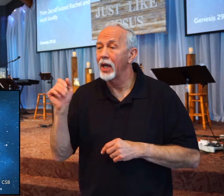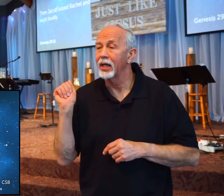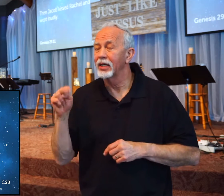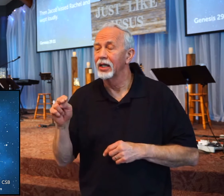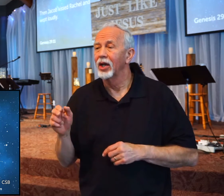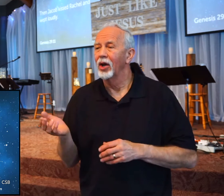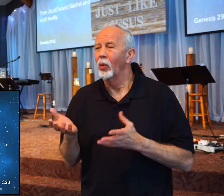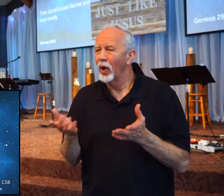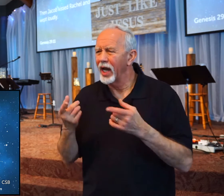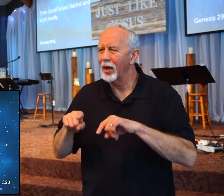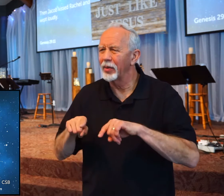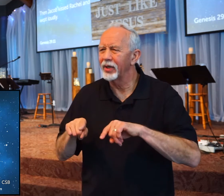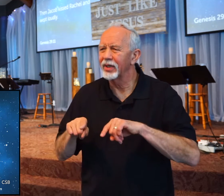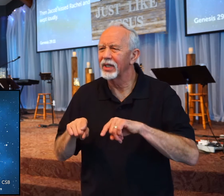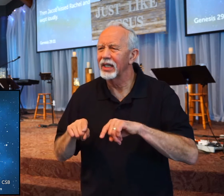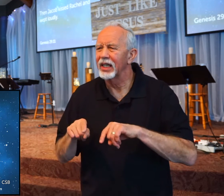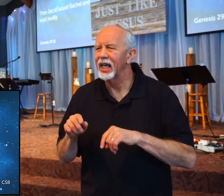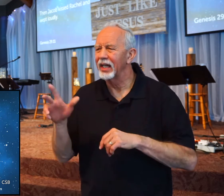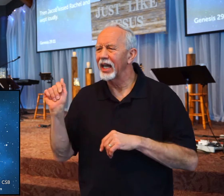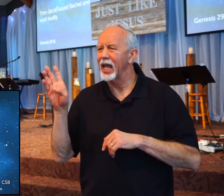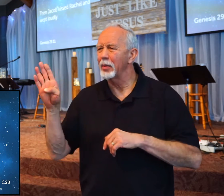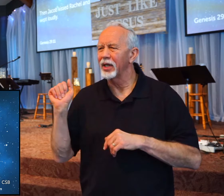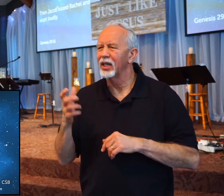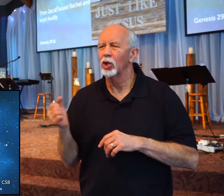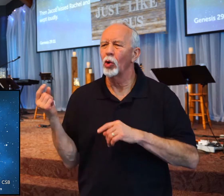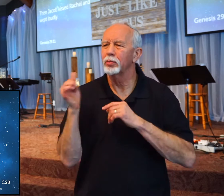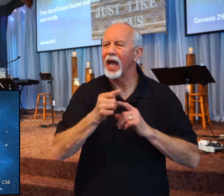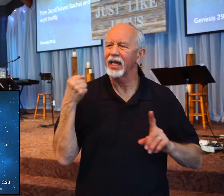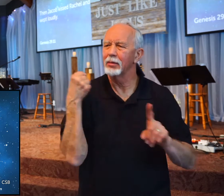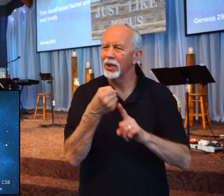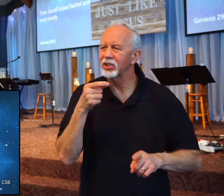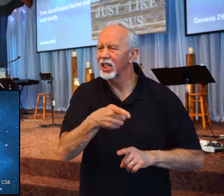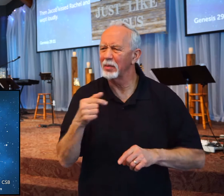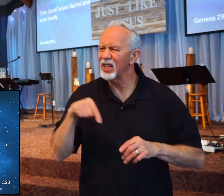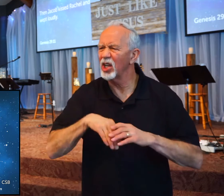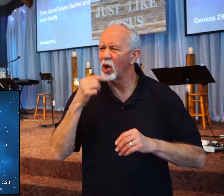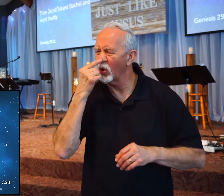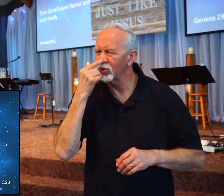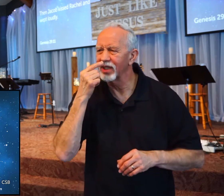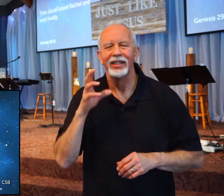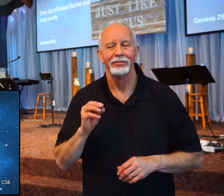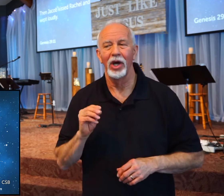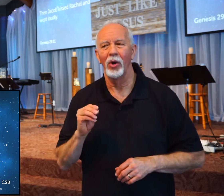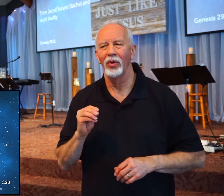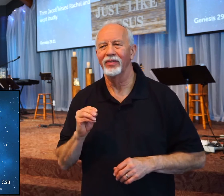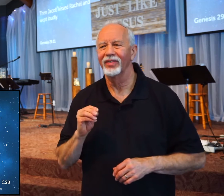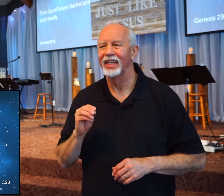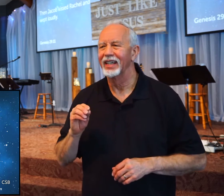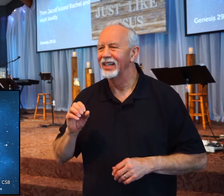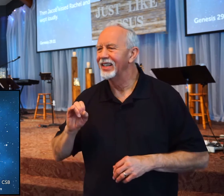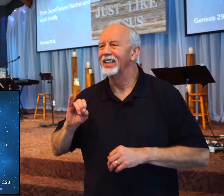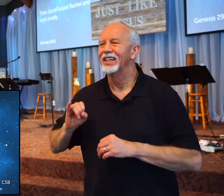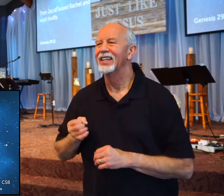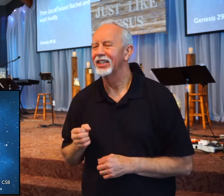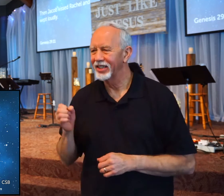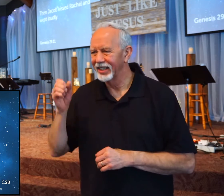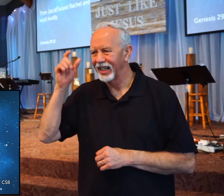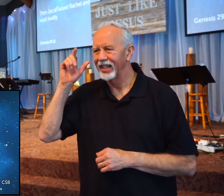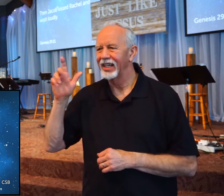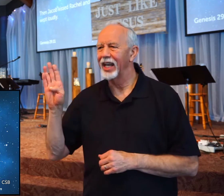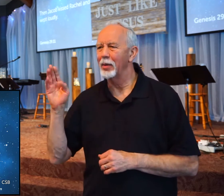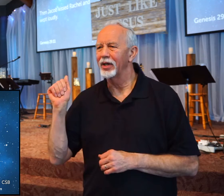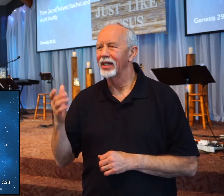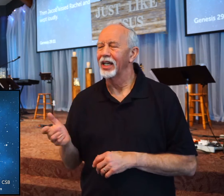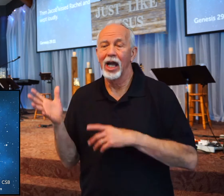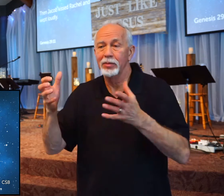Jacob runs back and punches him in the nose. Is that what happens? No. Jacob's out there, and the father-in-law Laban comes out and gives